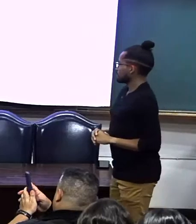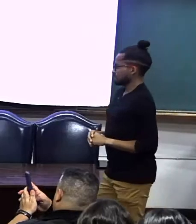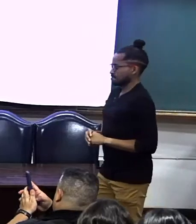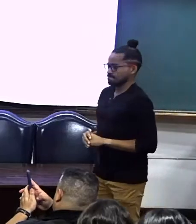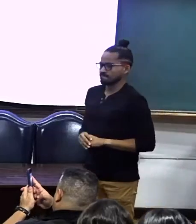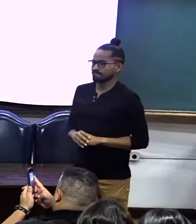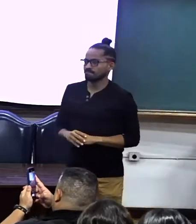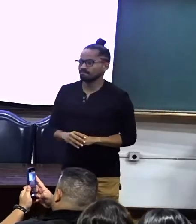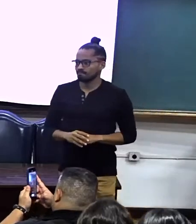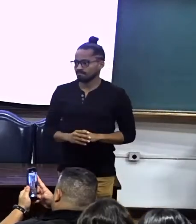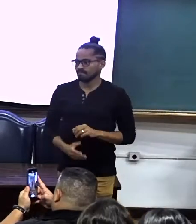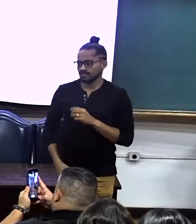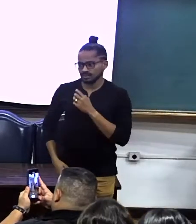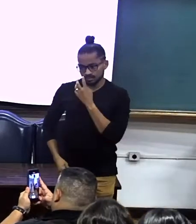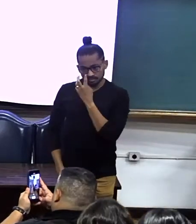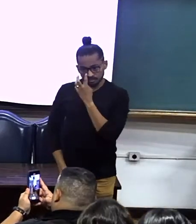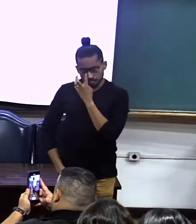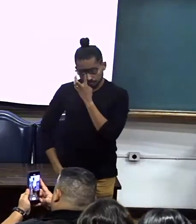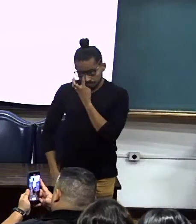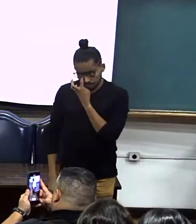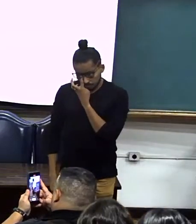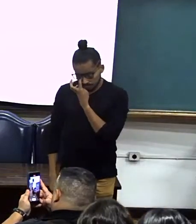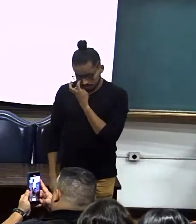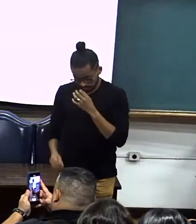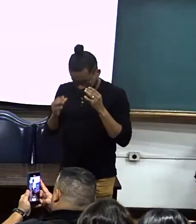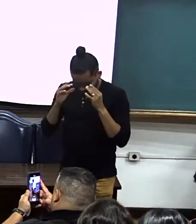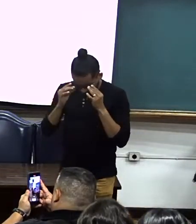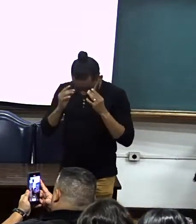dessas sílabas, vai haver uma redução